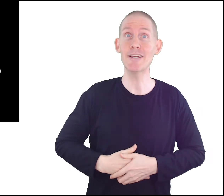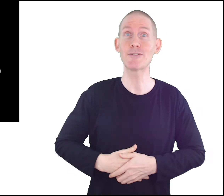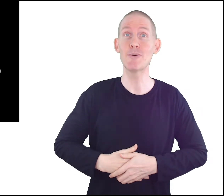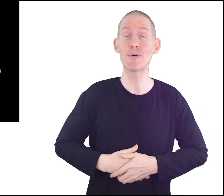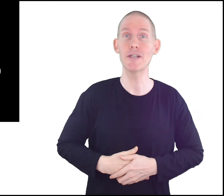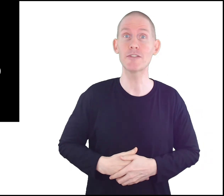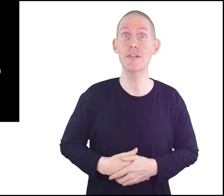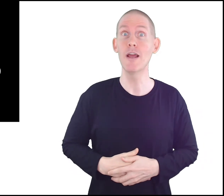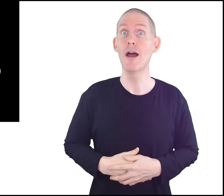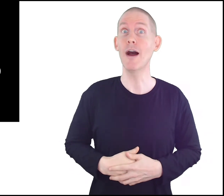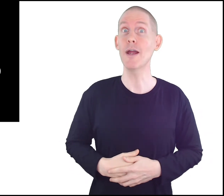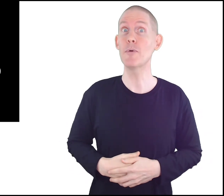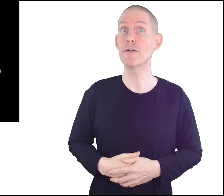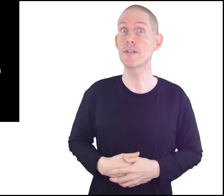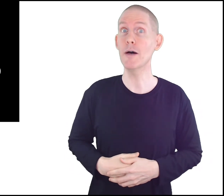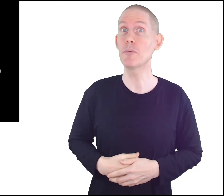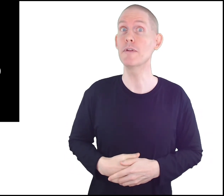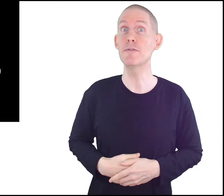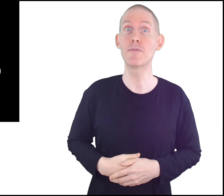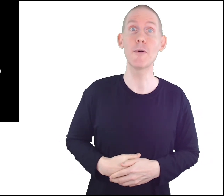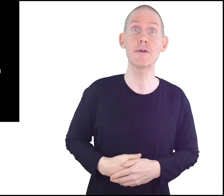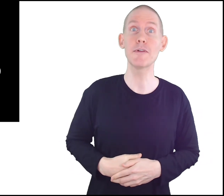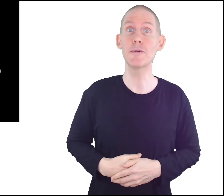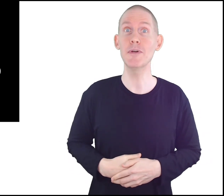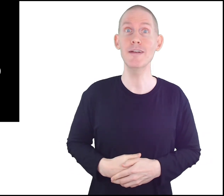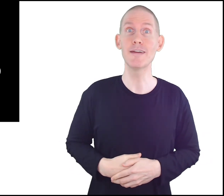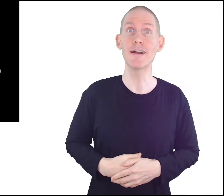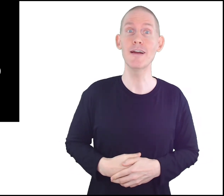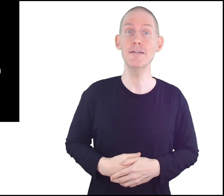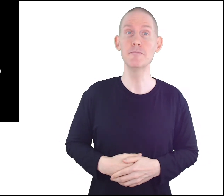yes-no question, eyebrows up, lean forward a little bit.